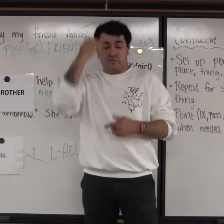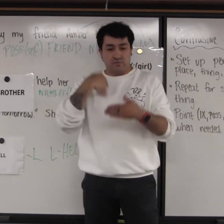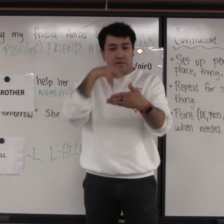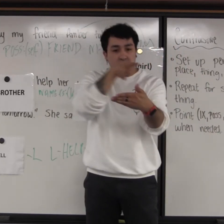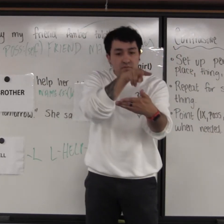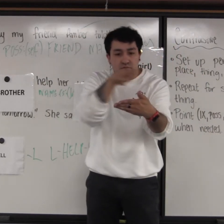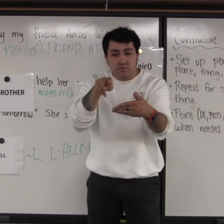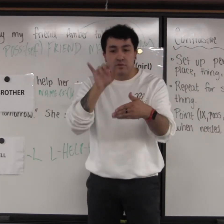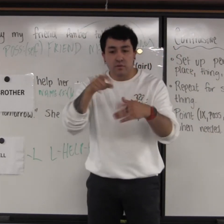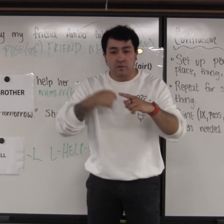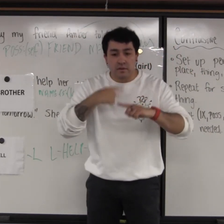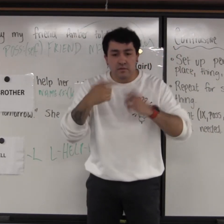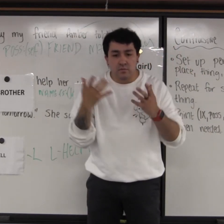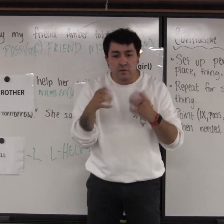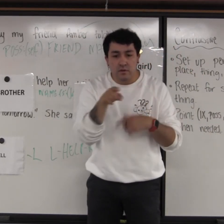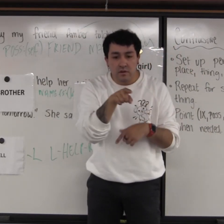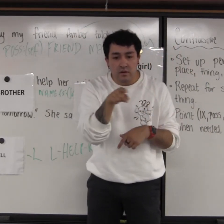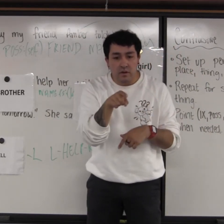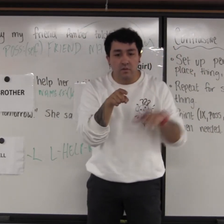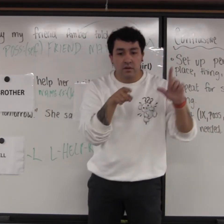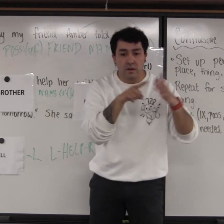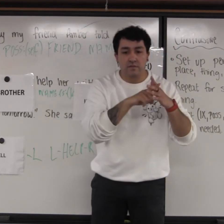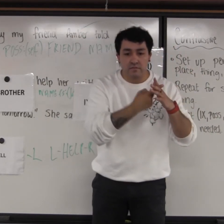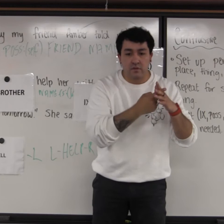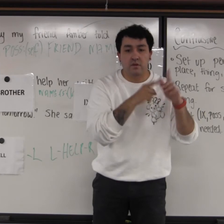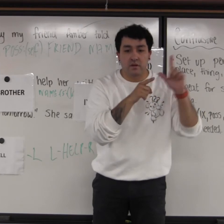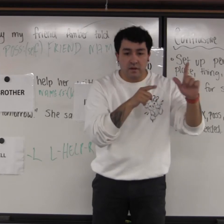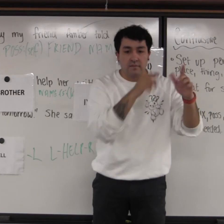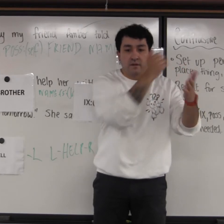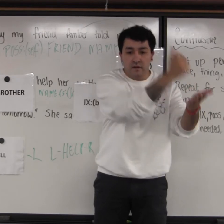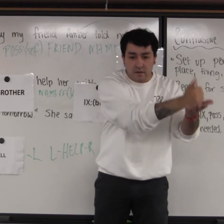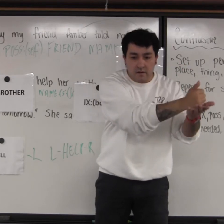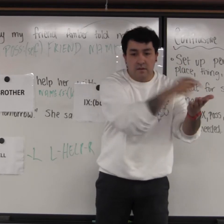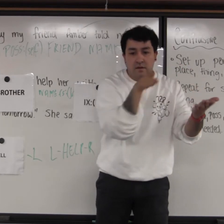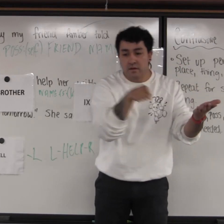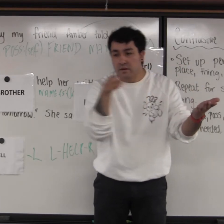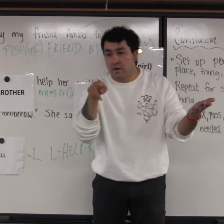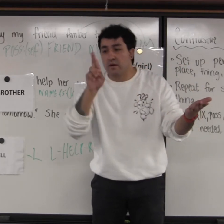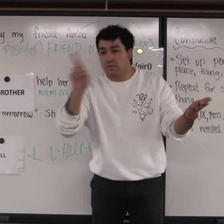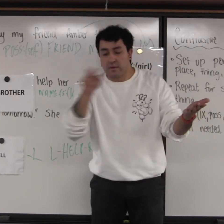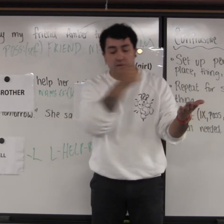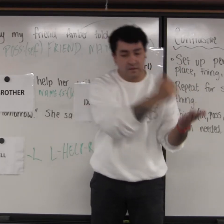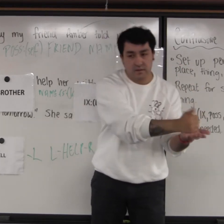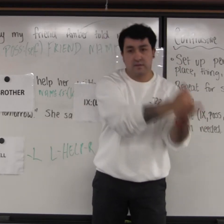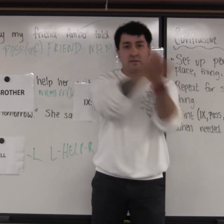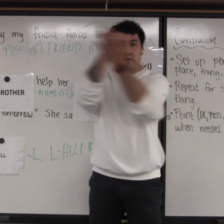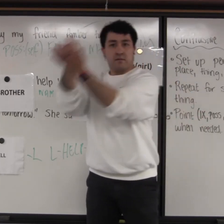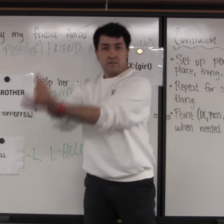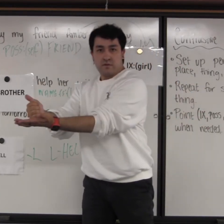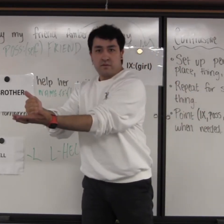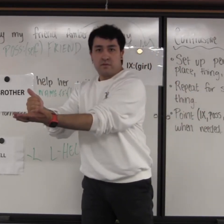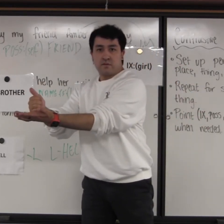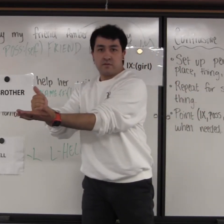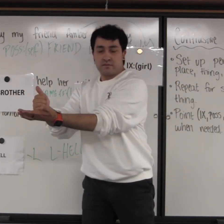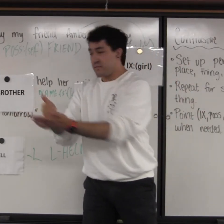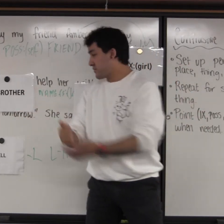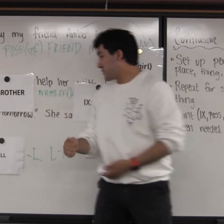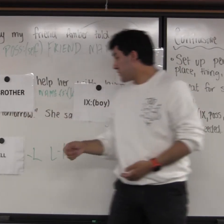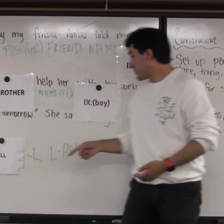where I am, what role shifting position I am. I just have to look at the R and the L's so I know it's going to start and where it's going to end. Now you can